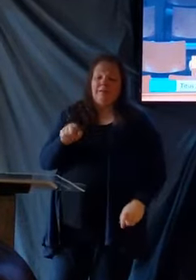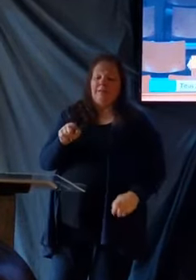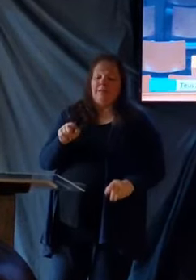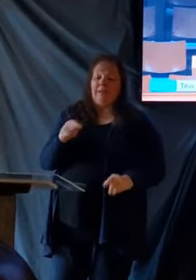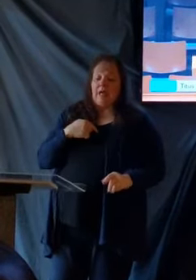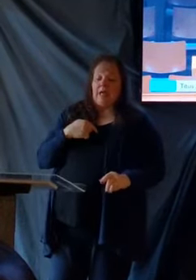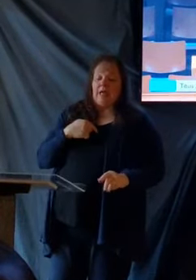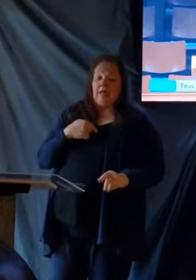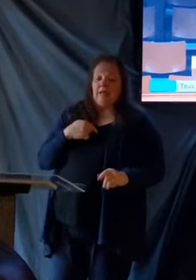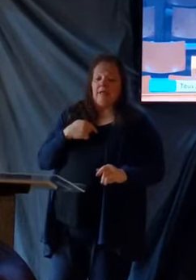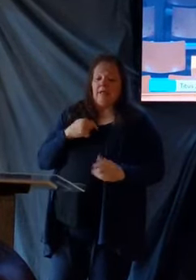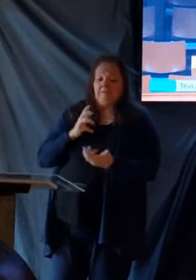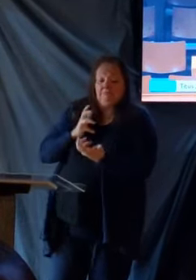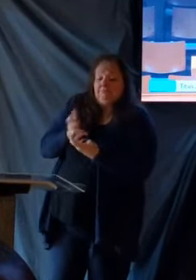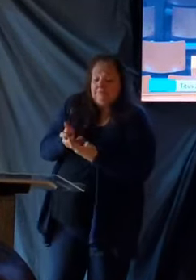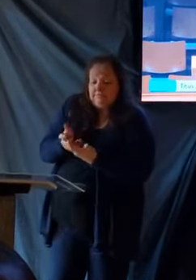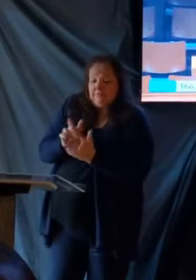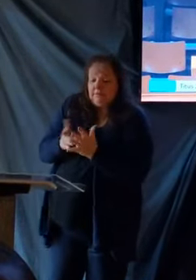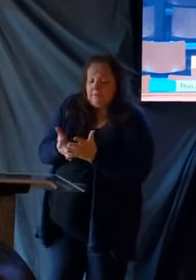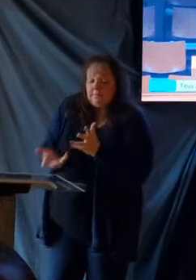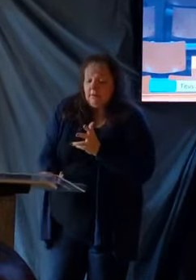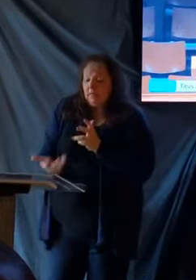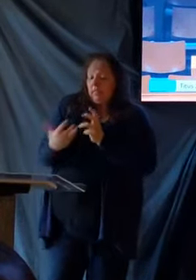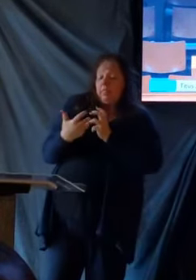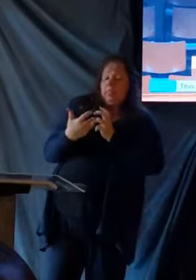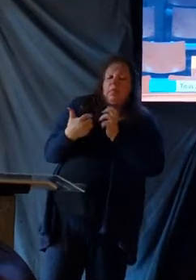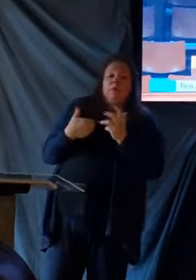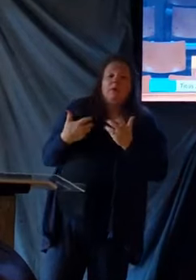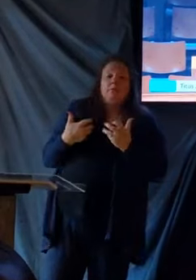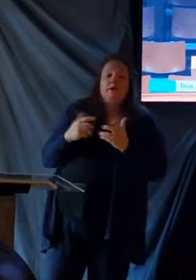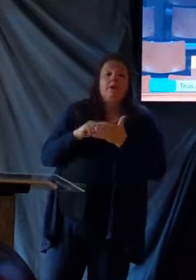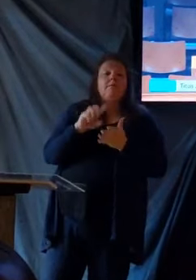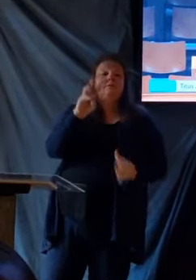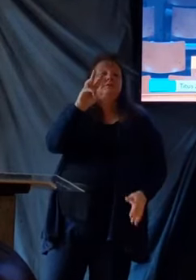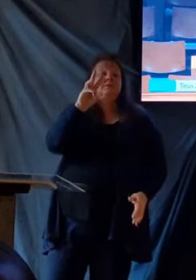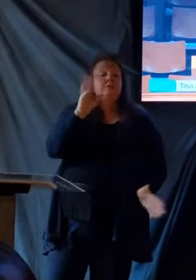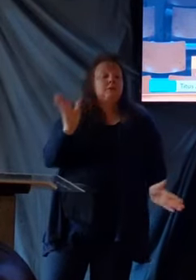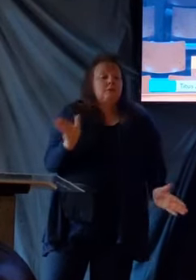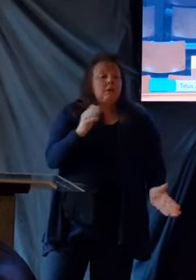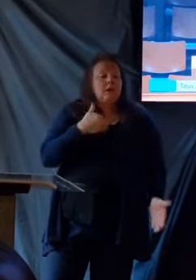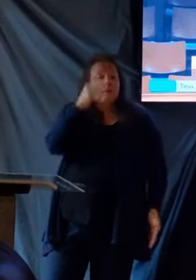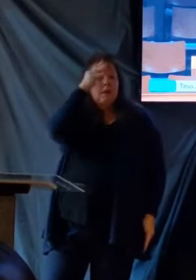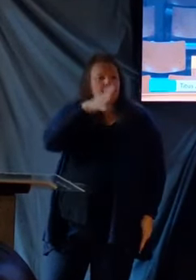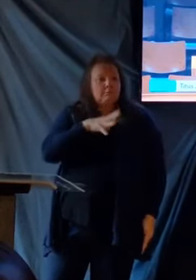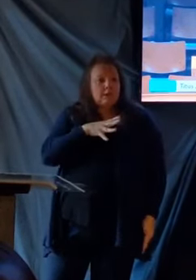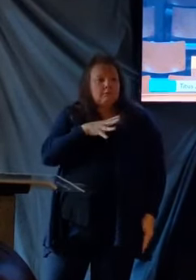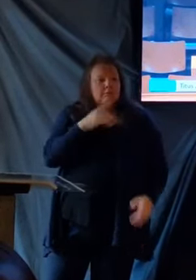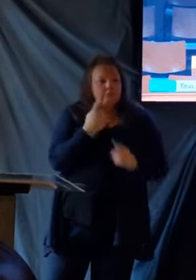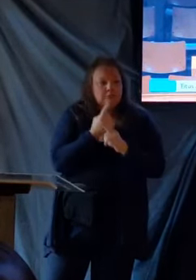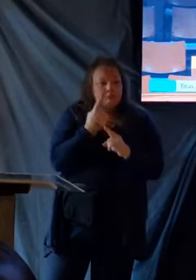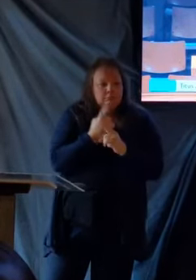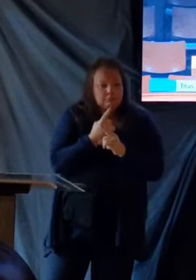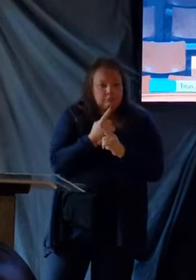adjust to me. I adjust to the Word. Likewise, verse 6, urge the young men to be sensible.